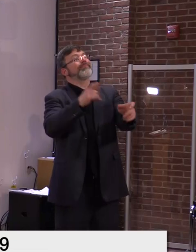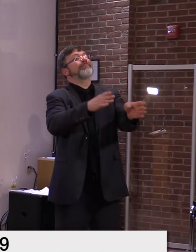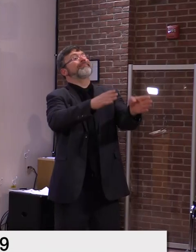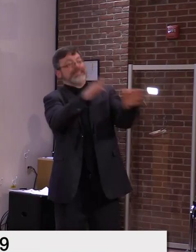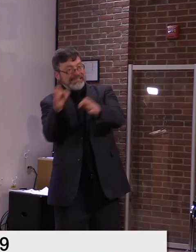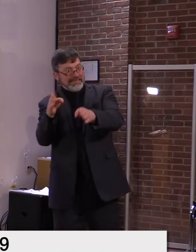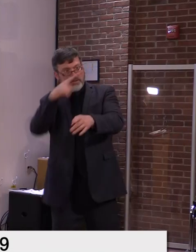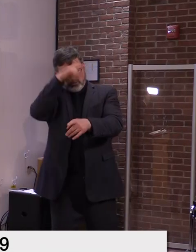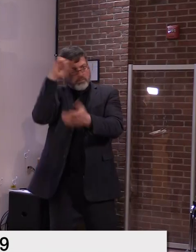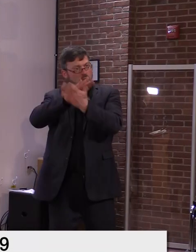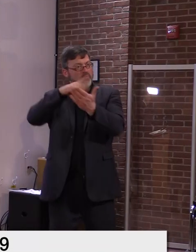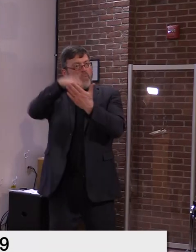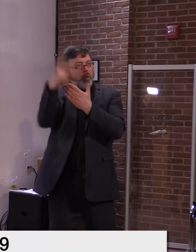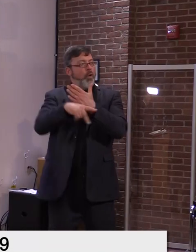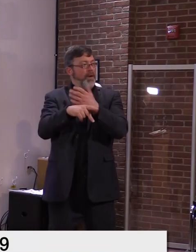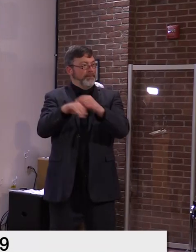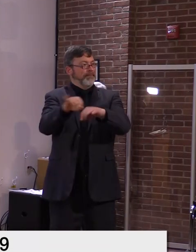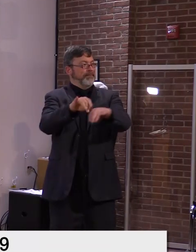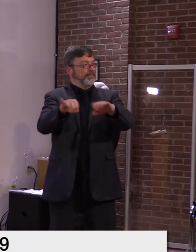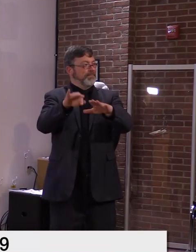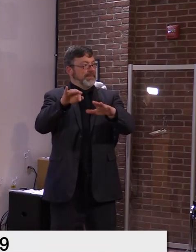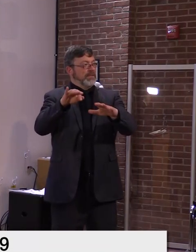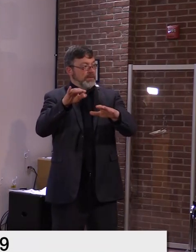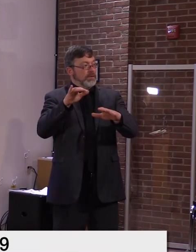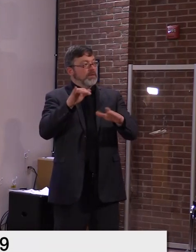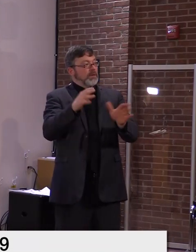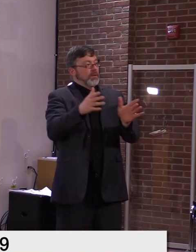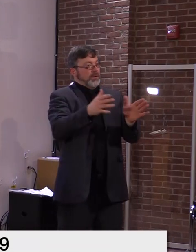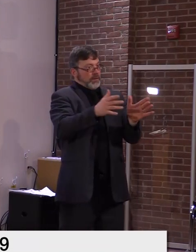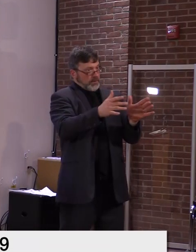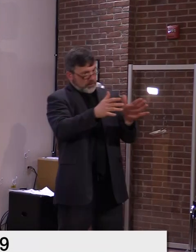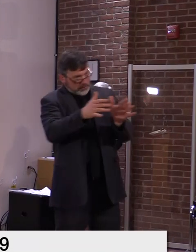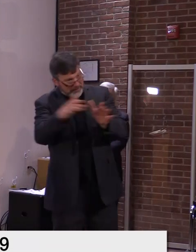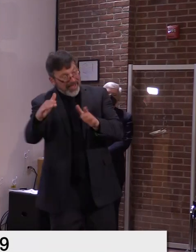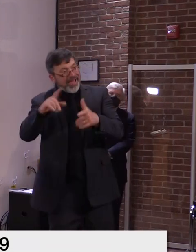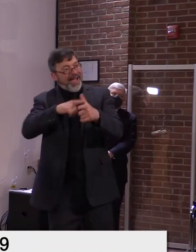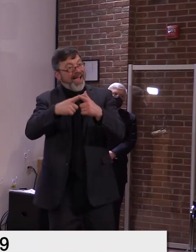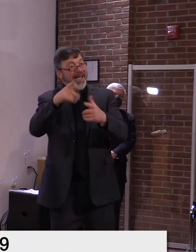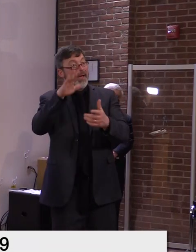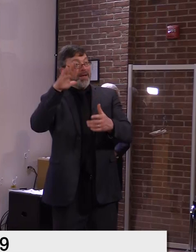then start out in September back to normal.